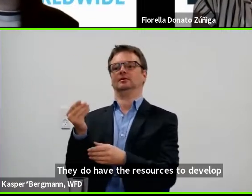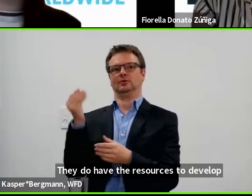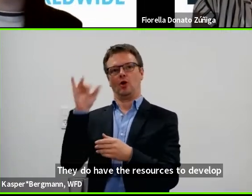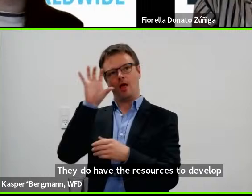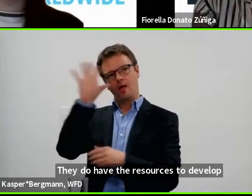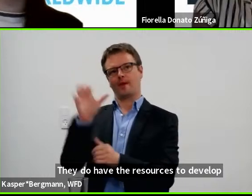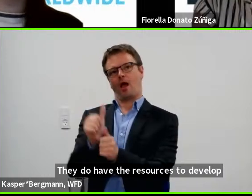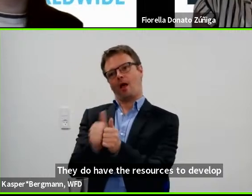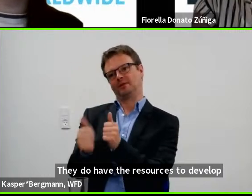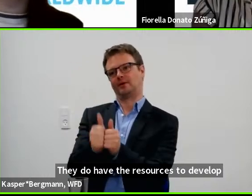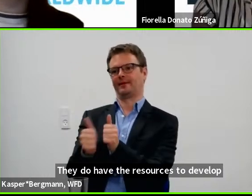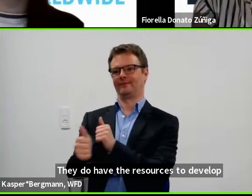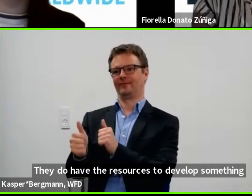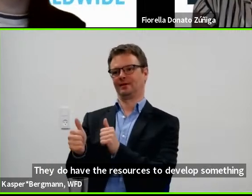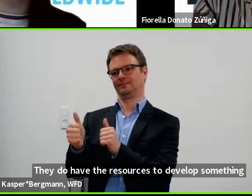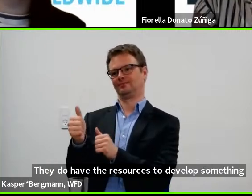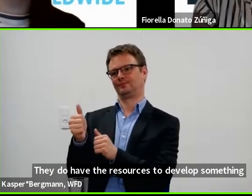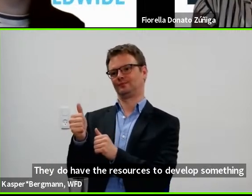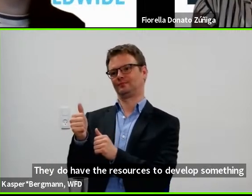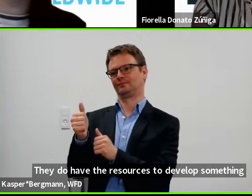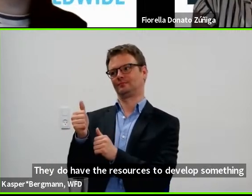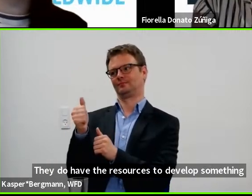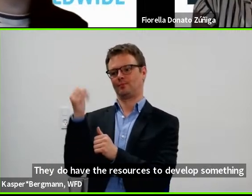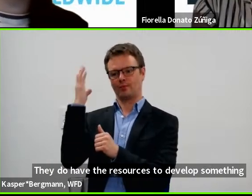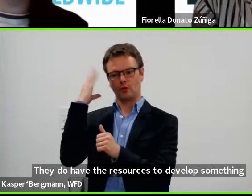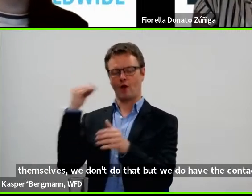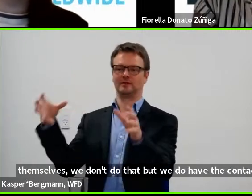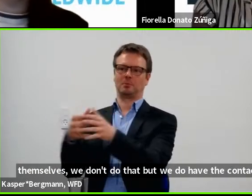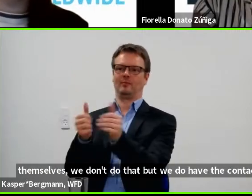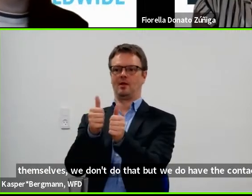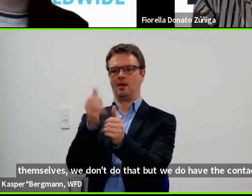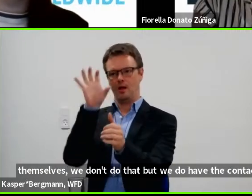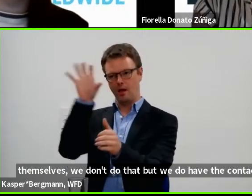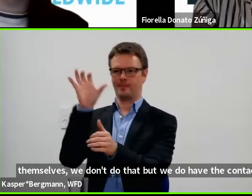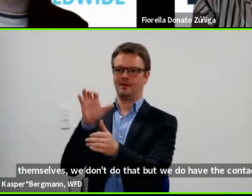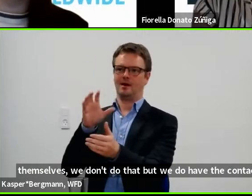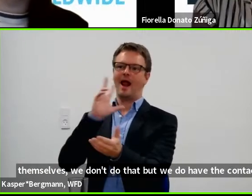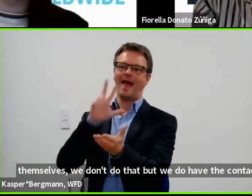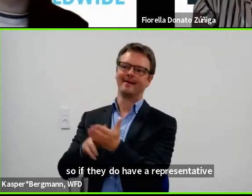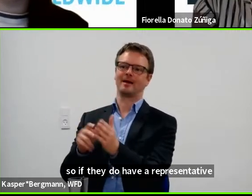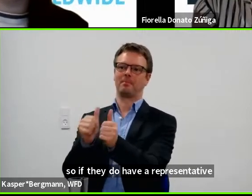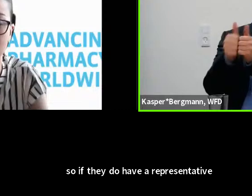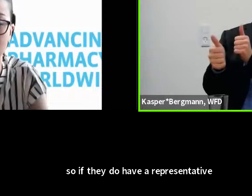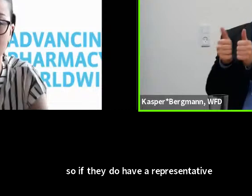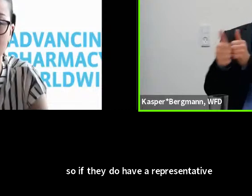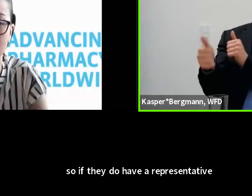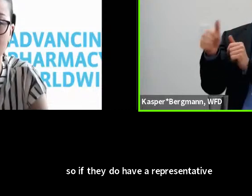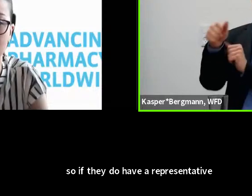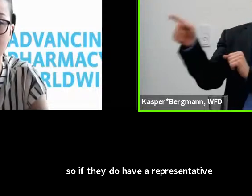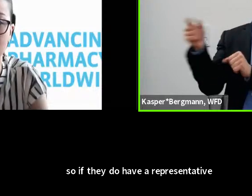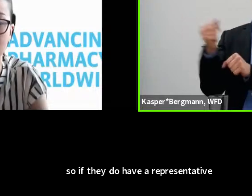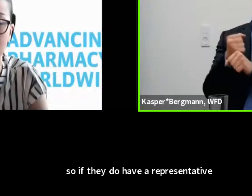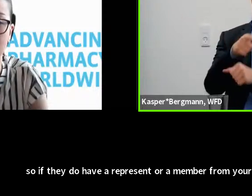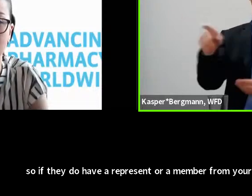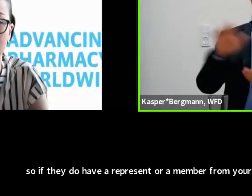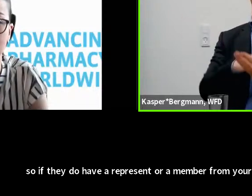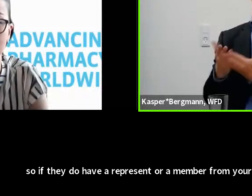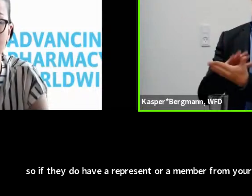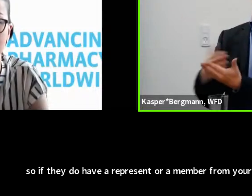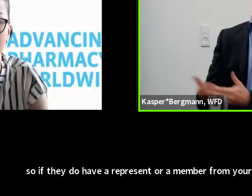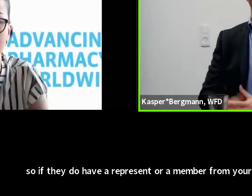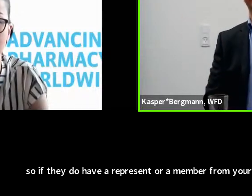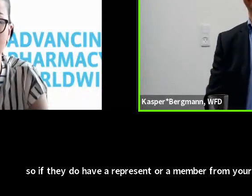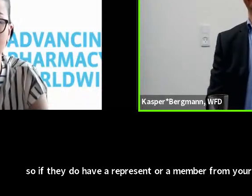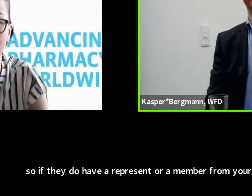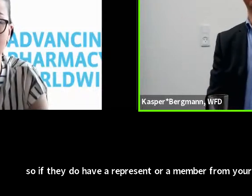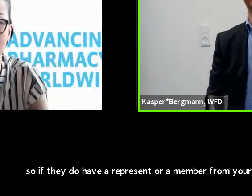don't do that, but we do have the contact. So if they do have a representative or a member from your country, then just